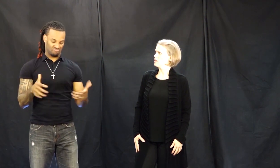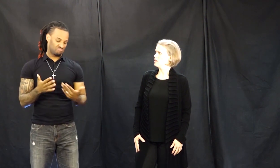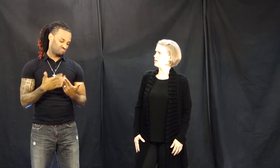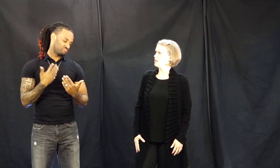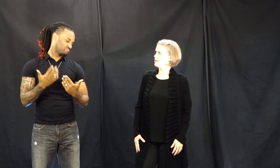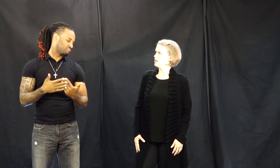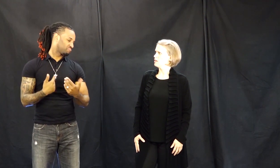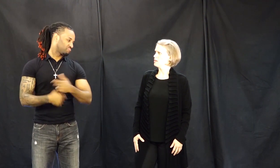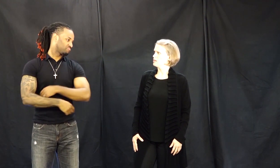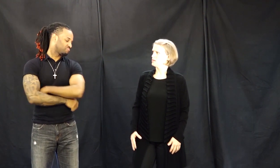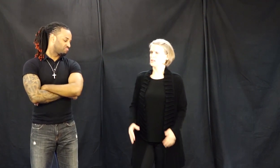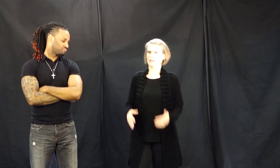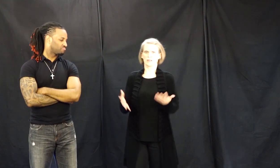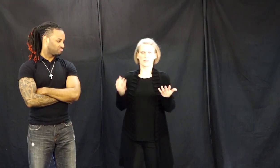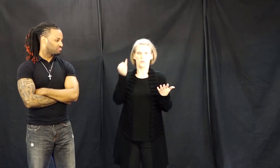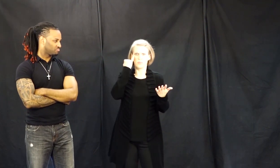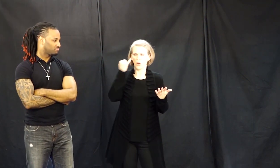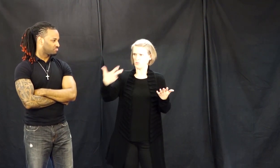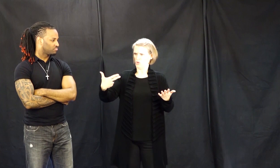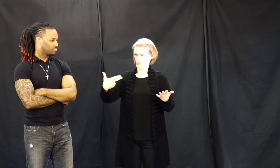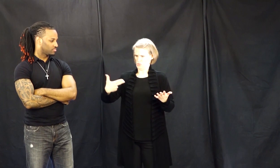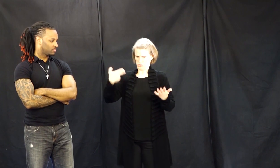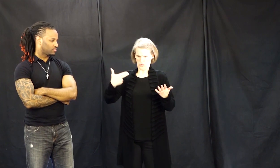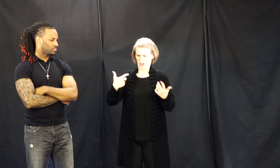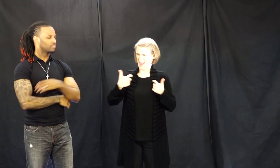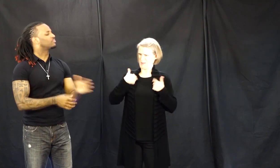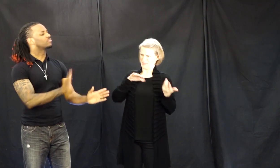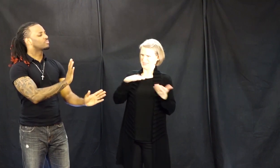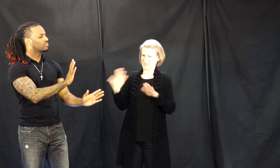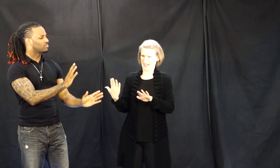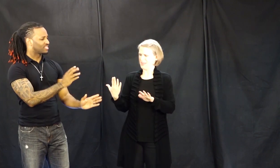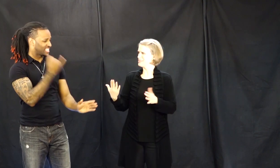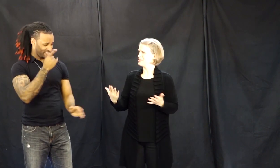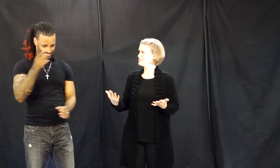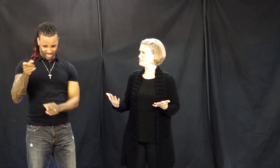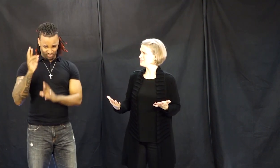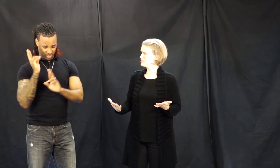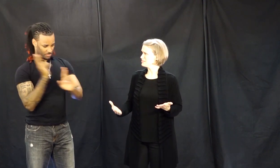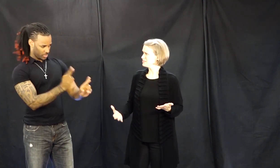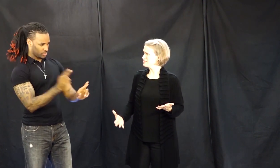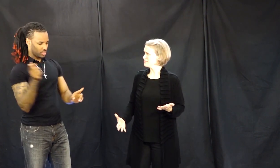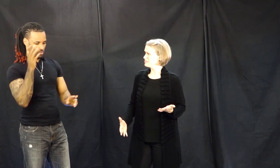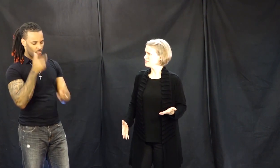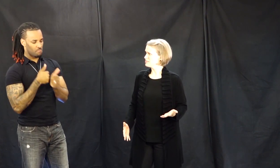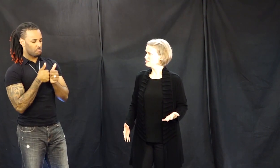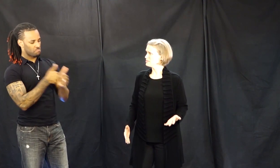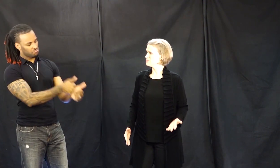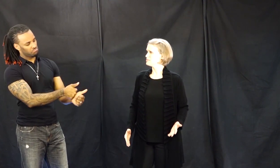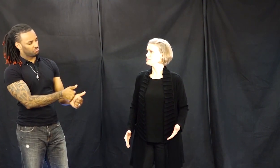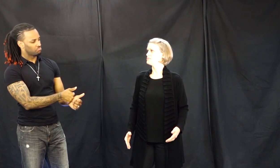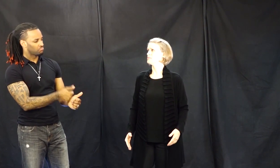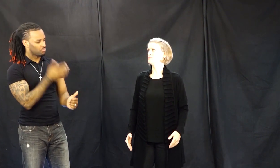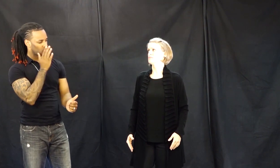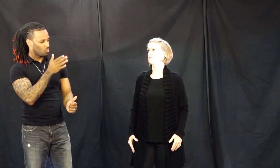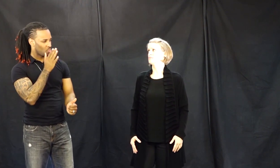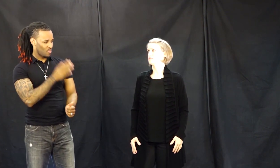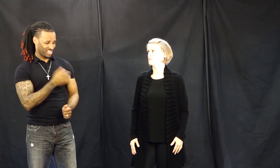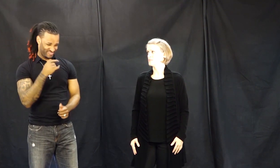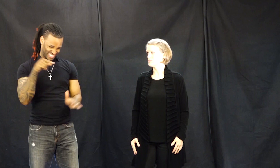whole affair. But what if he decides to shoot, then I'm a goner? No, you'll follow suit if he's truly a man of honor. To take someone's life, that is something